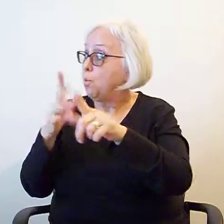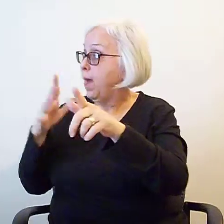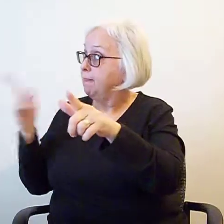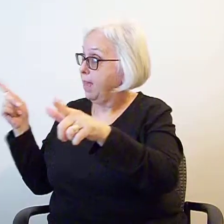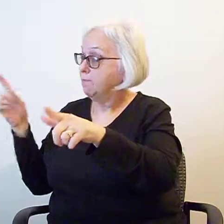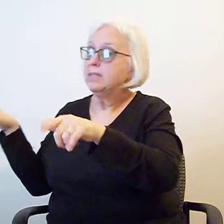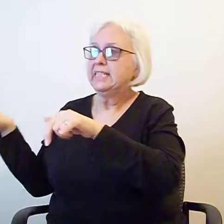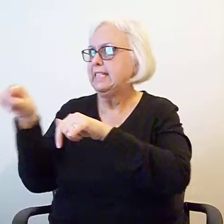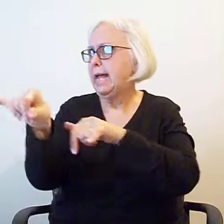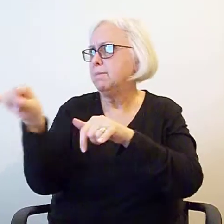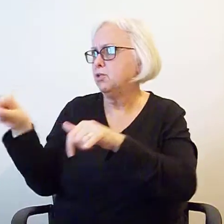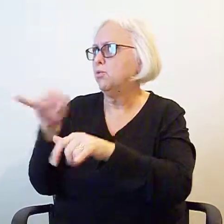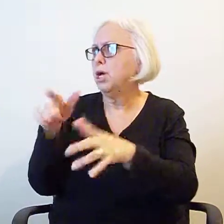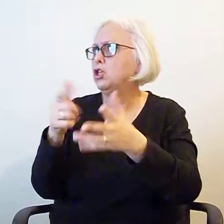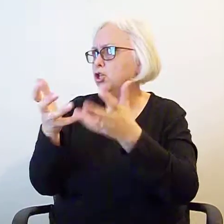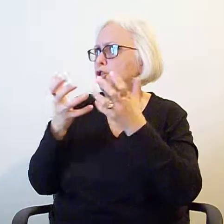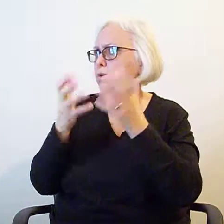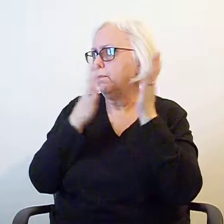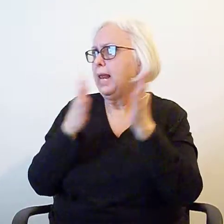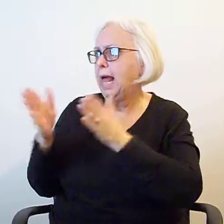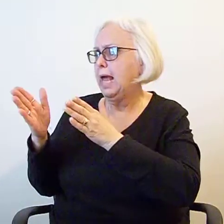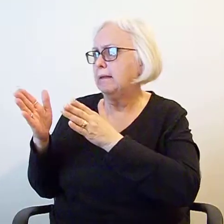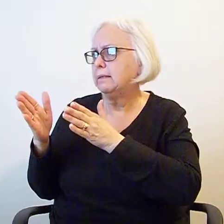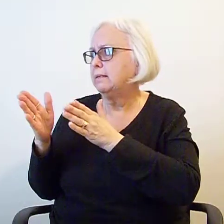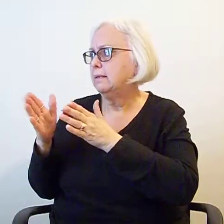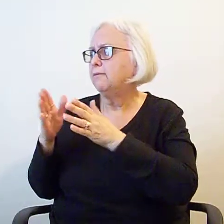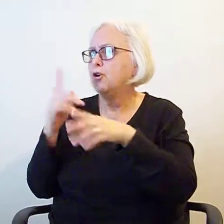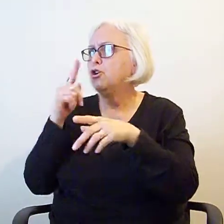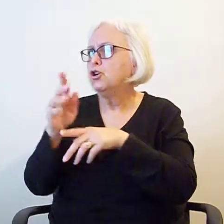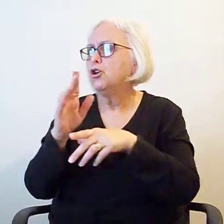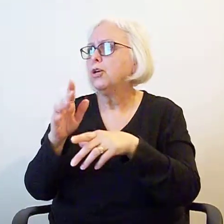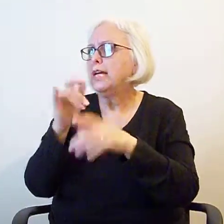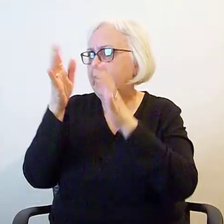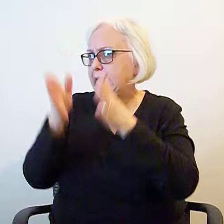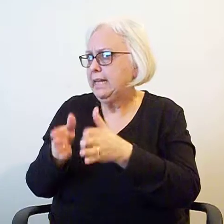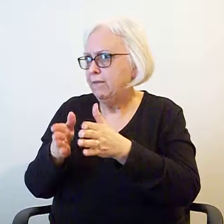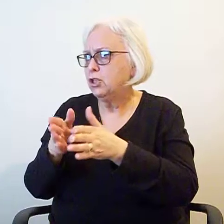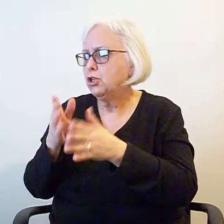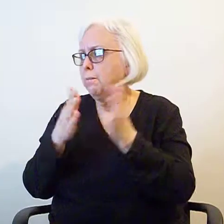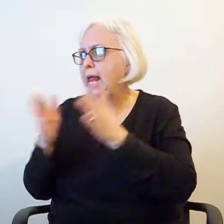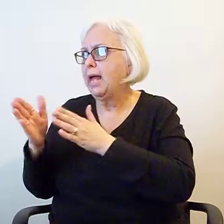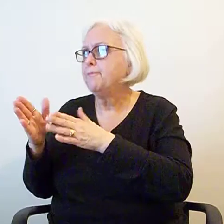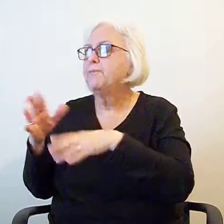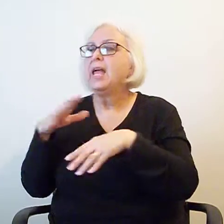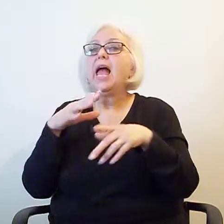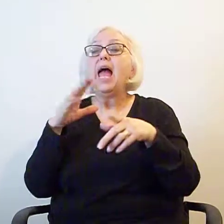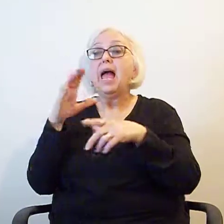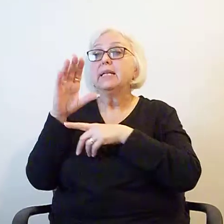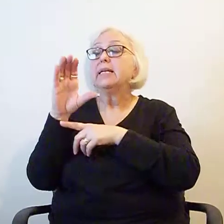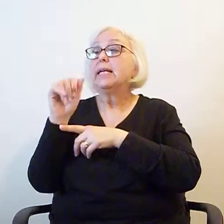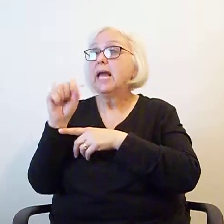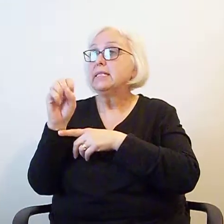with your ISP and allow your case manager access to